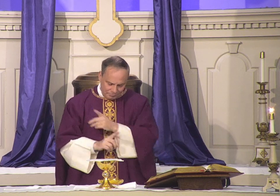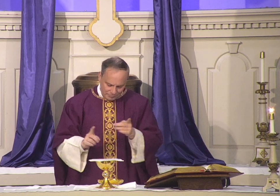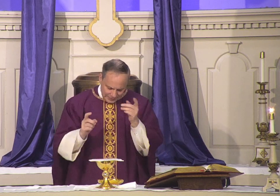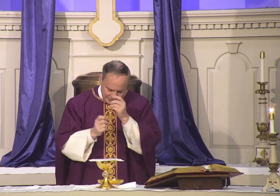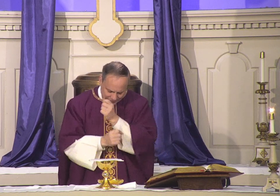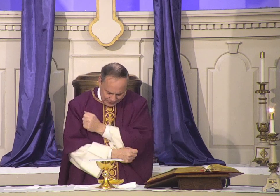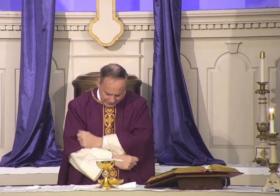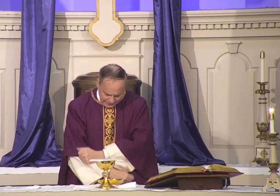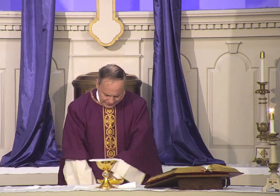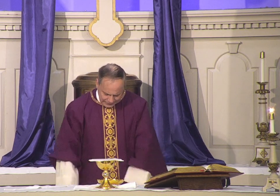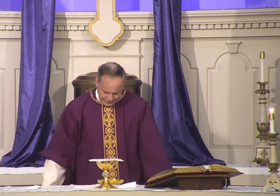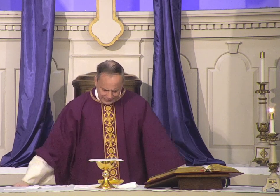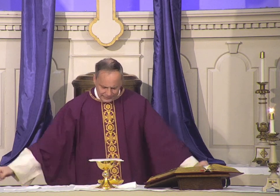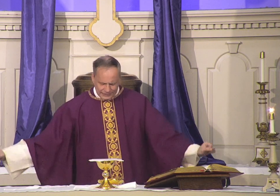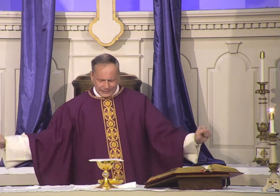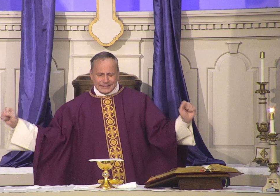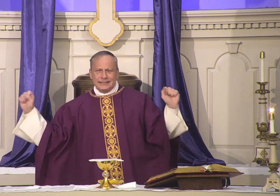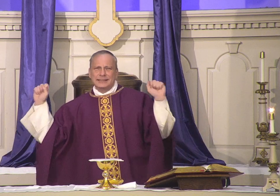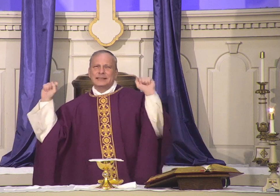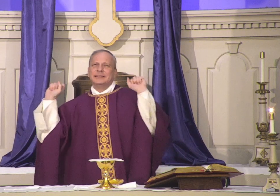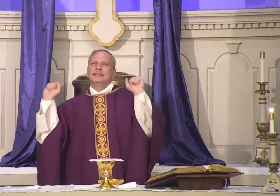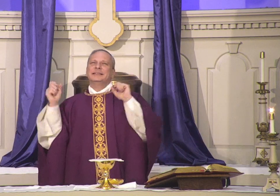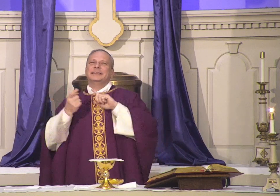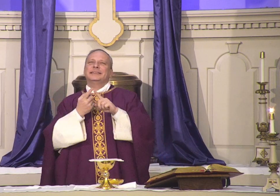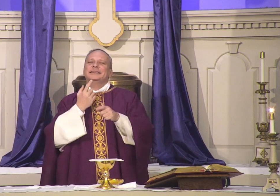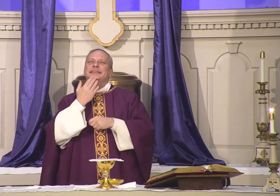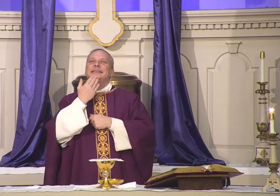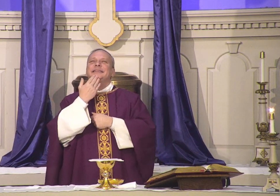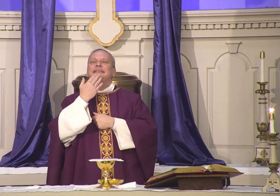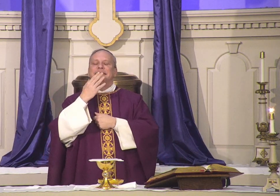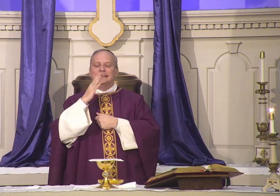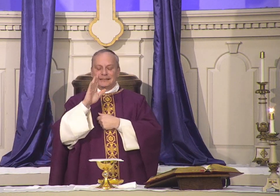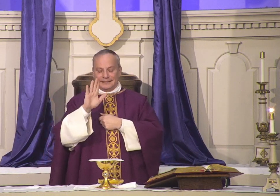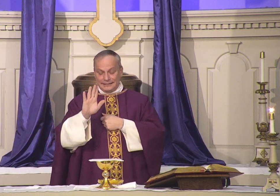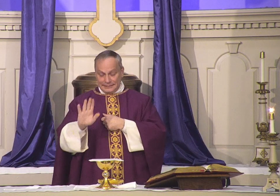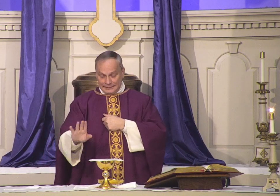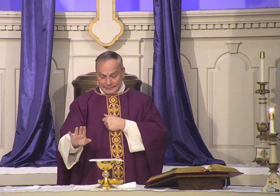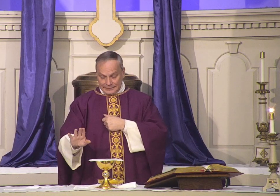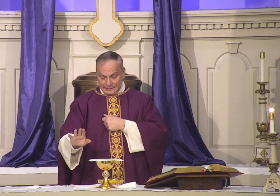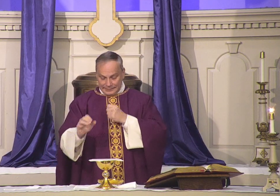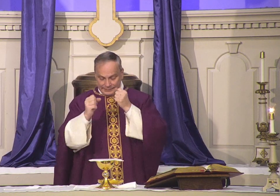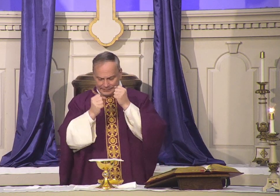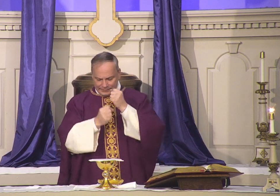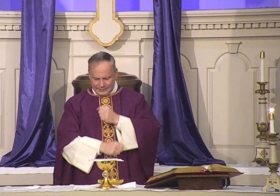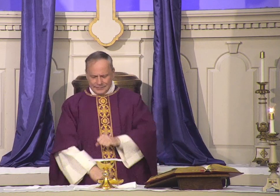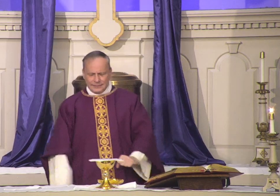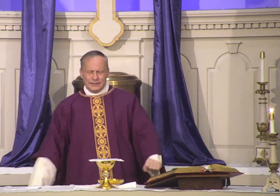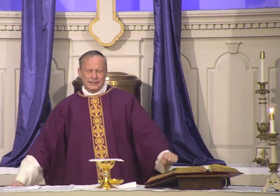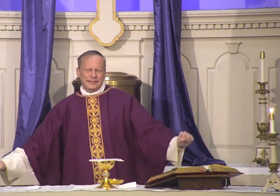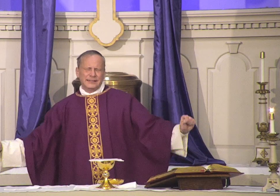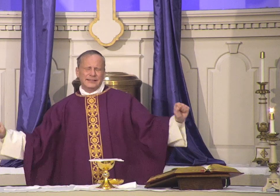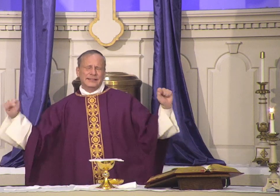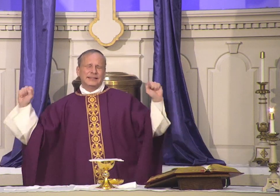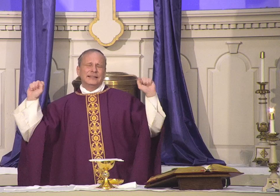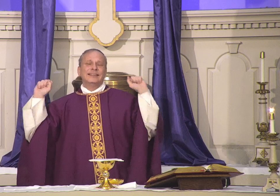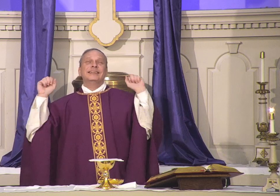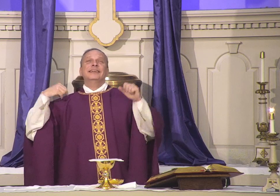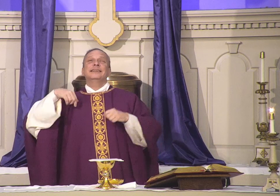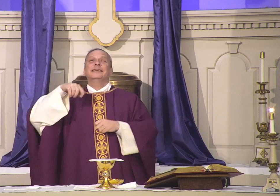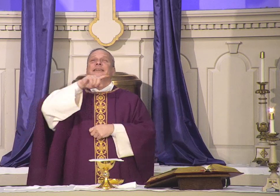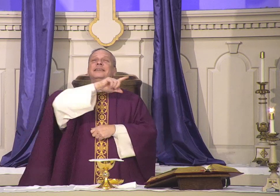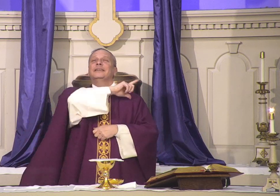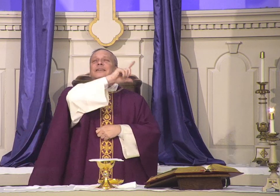not into temptation, but deliver us from evil.